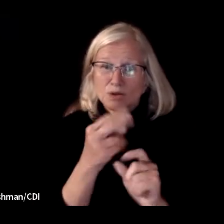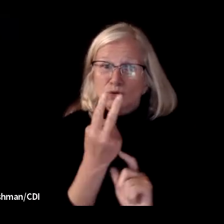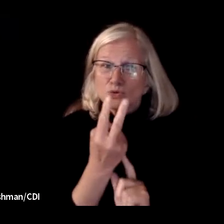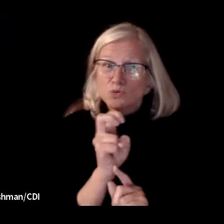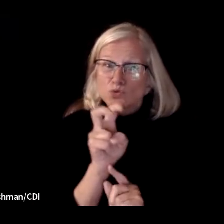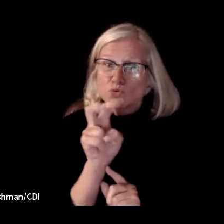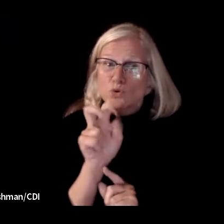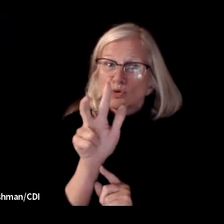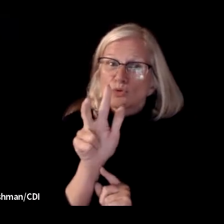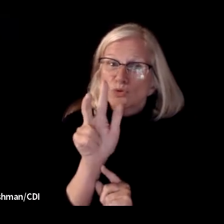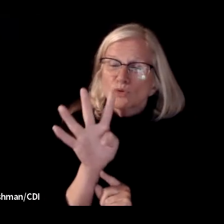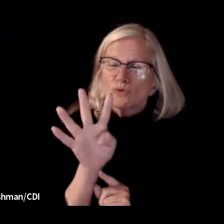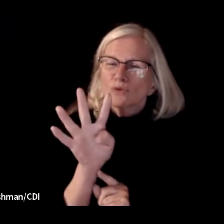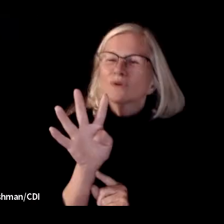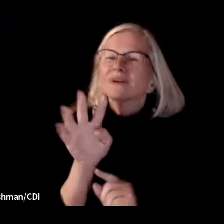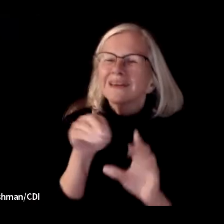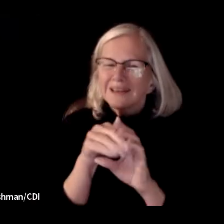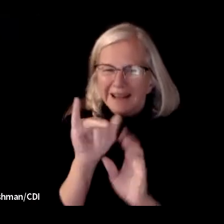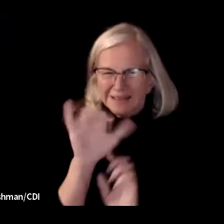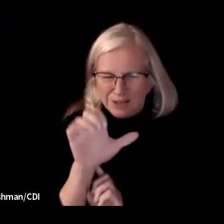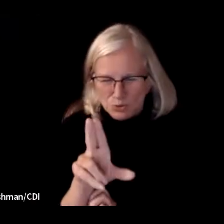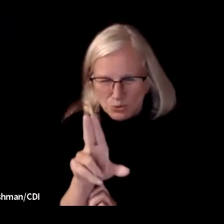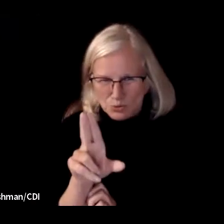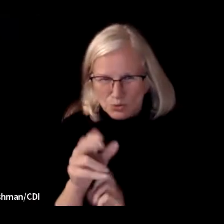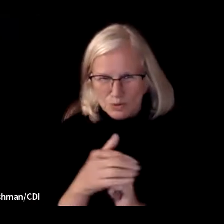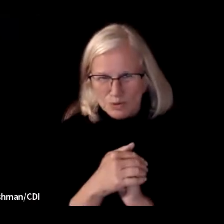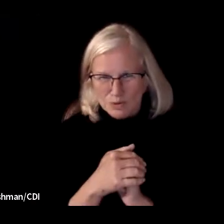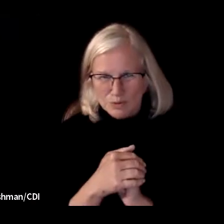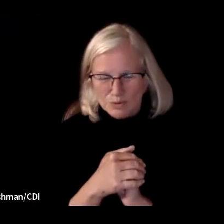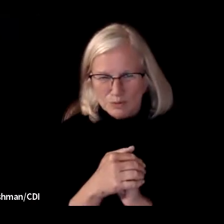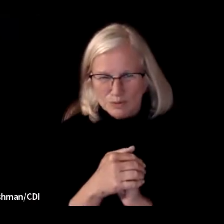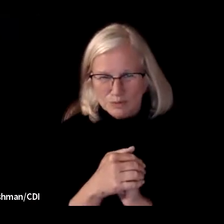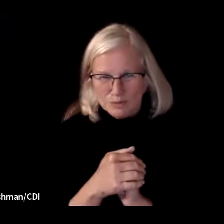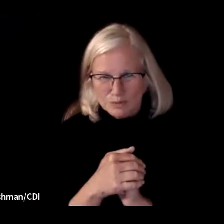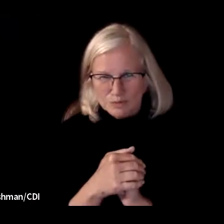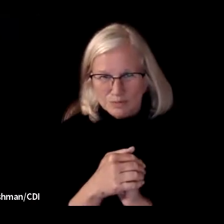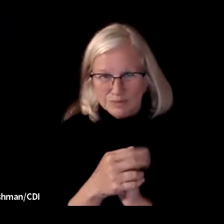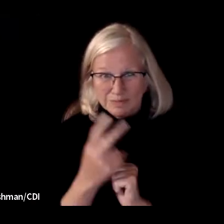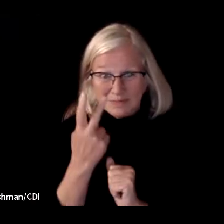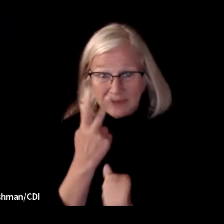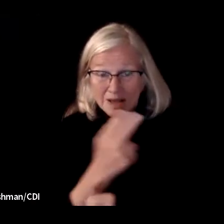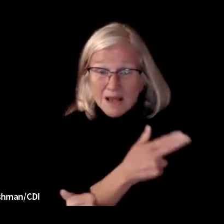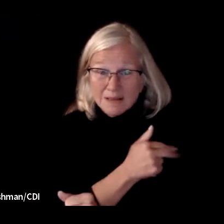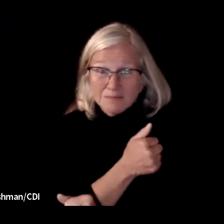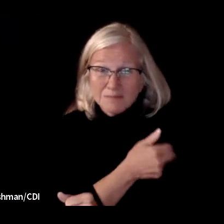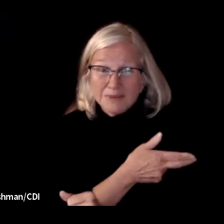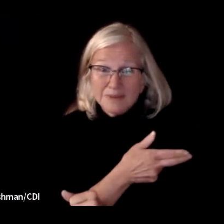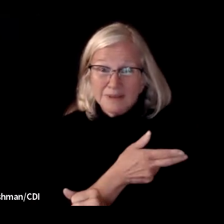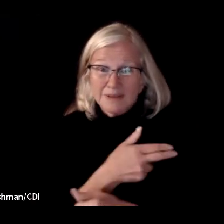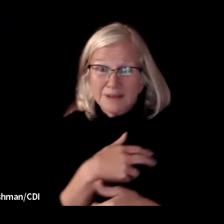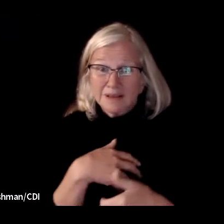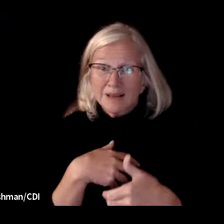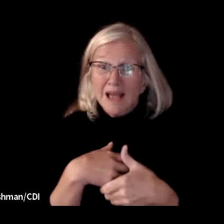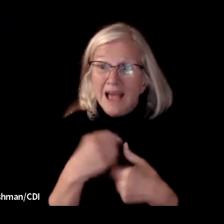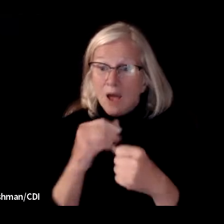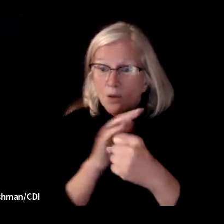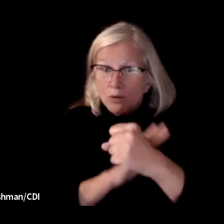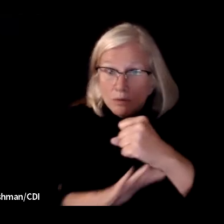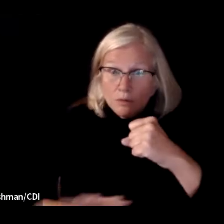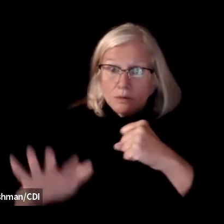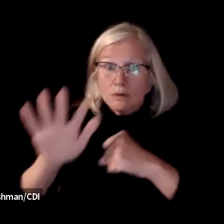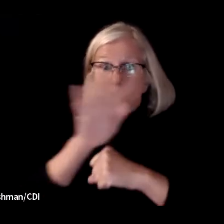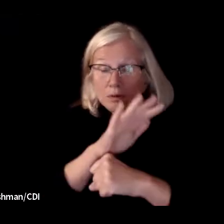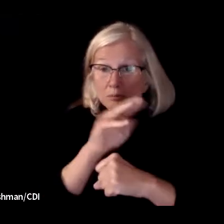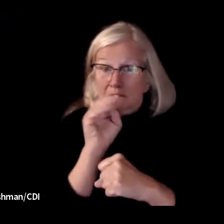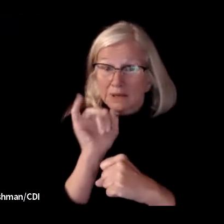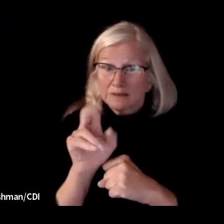beds. And we're now actually seeing hospitalizations in greater Minnesota on a population basis exceed those